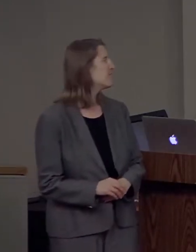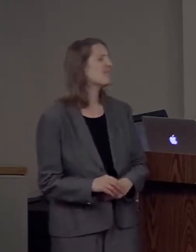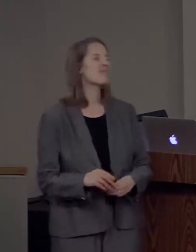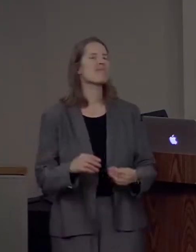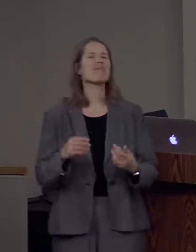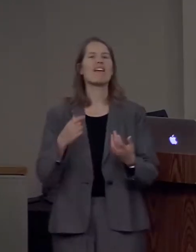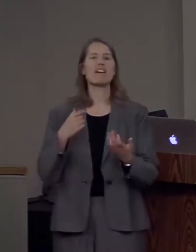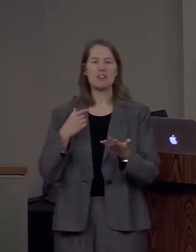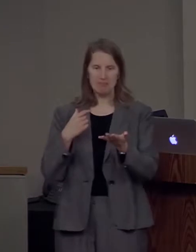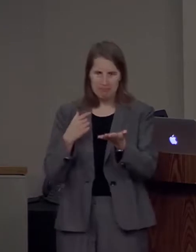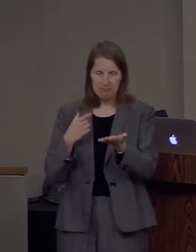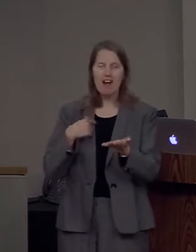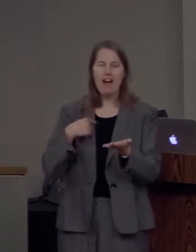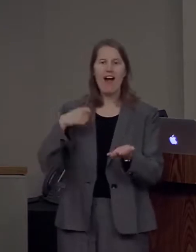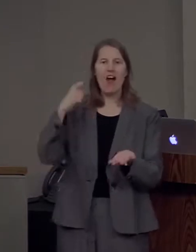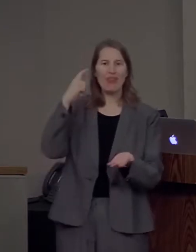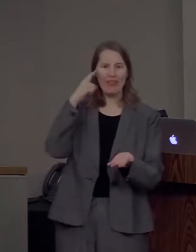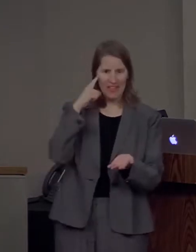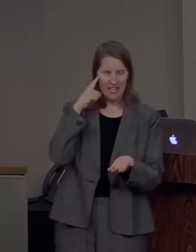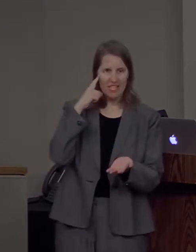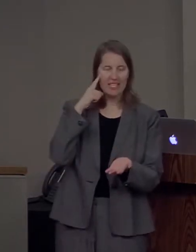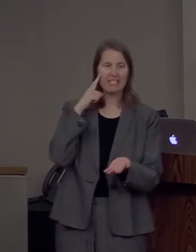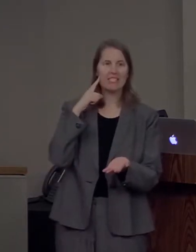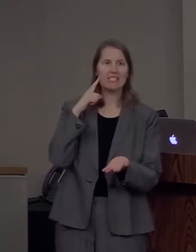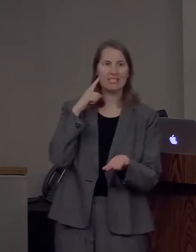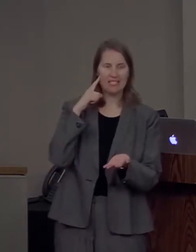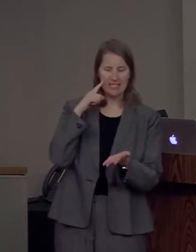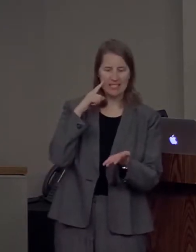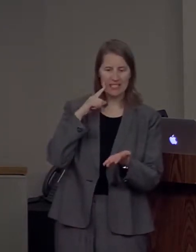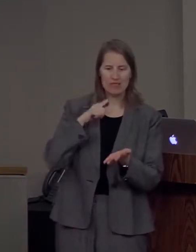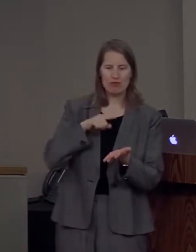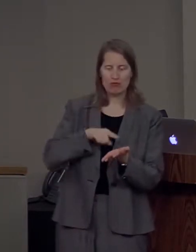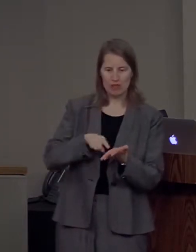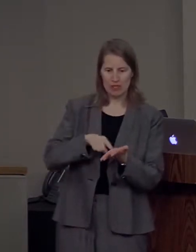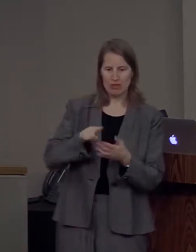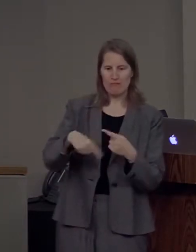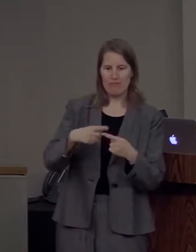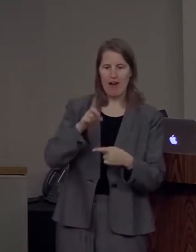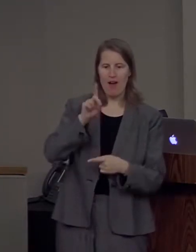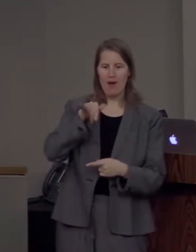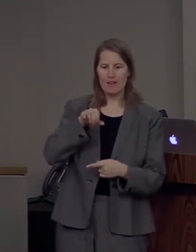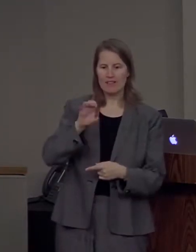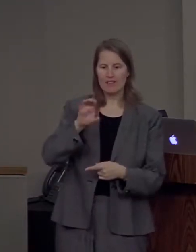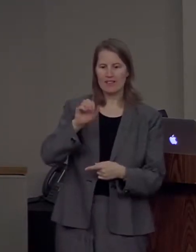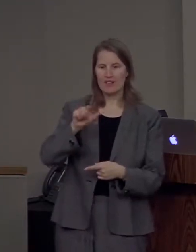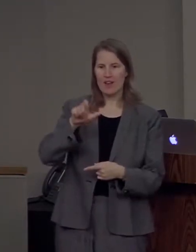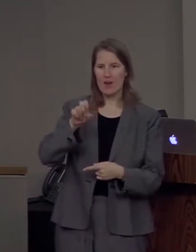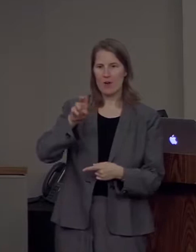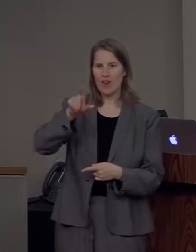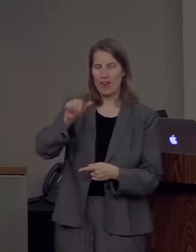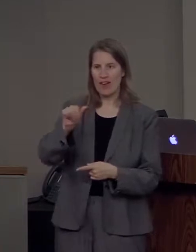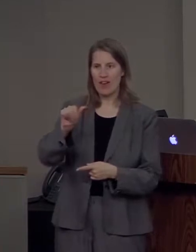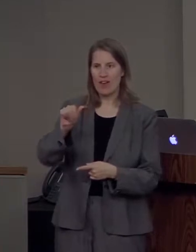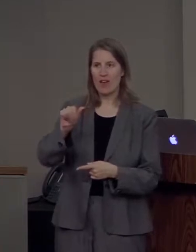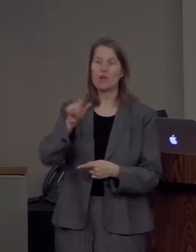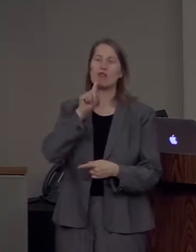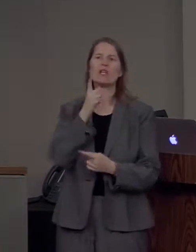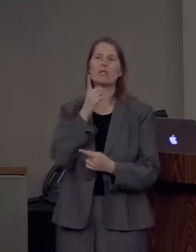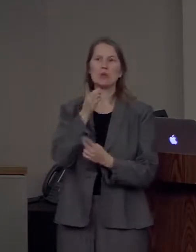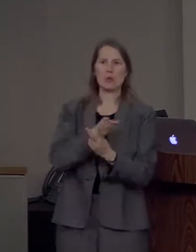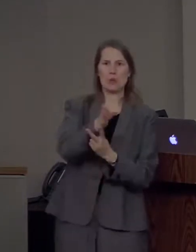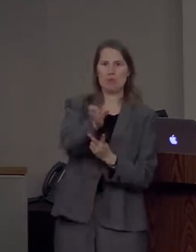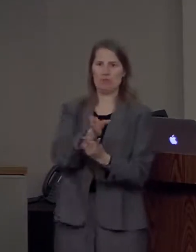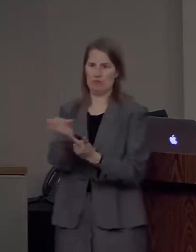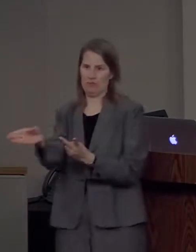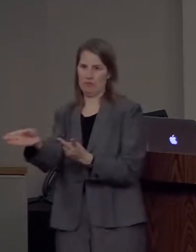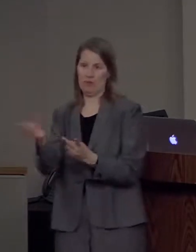research on dyscalculia is really, in my view, where it needs to go are two dimensions. One of